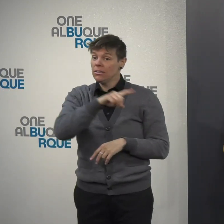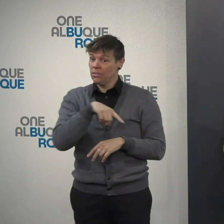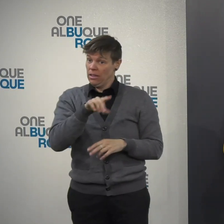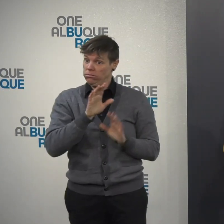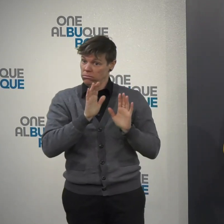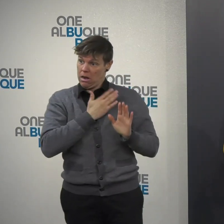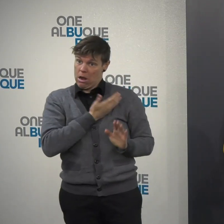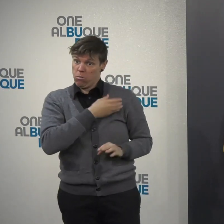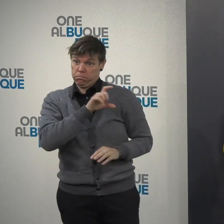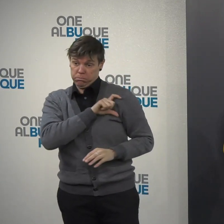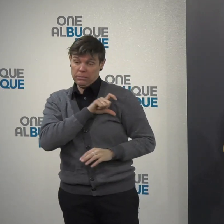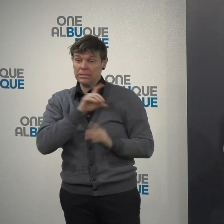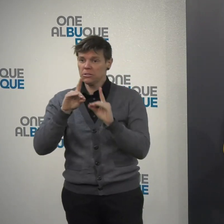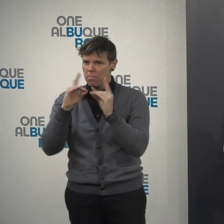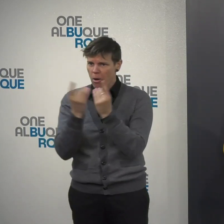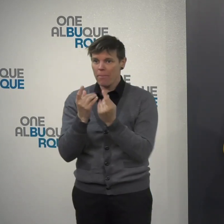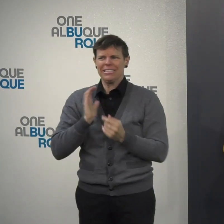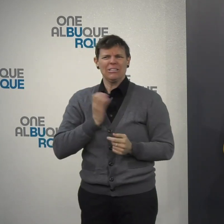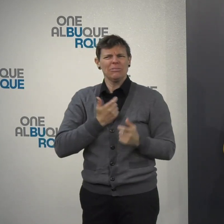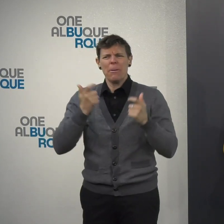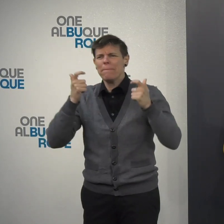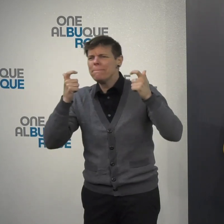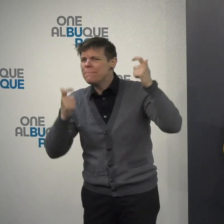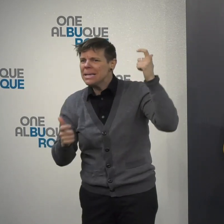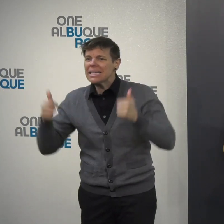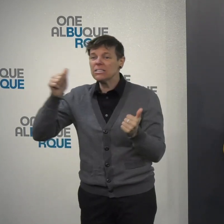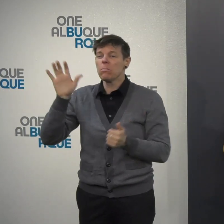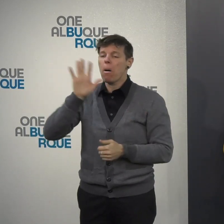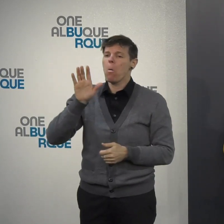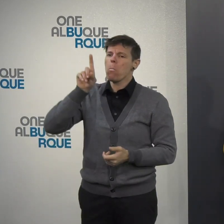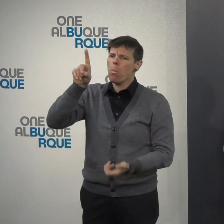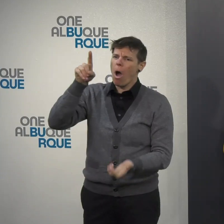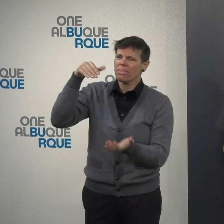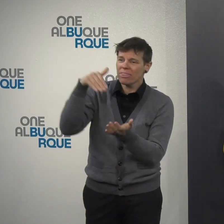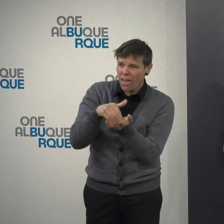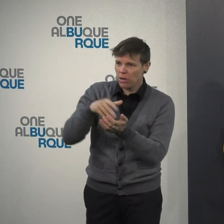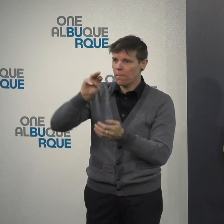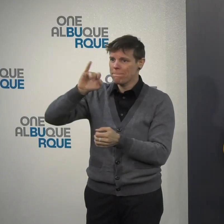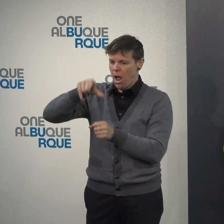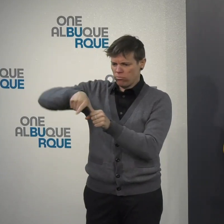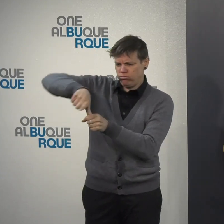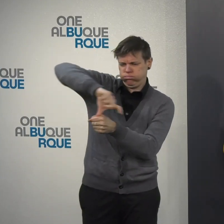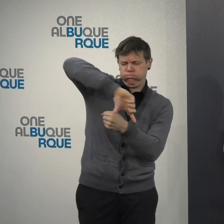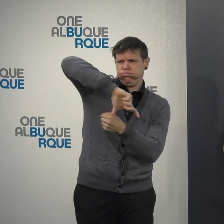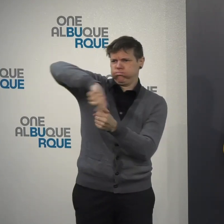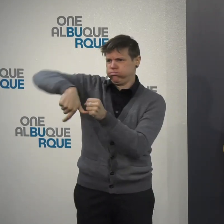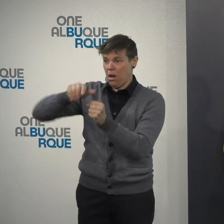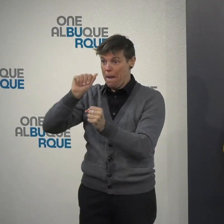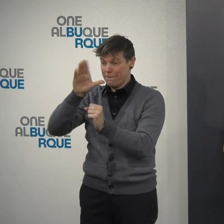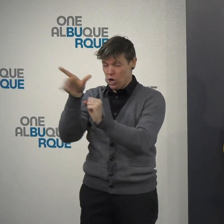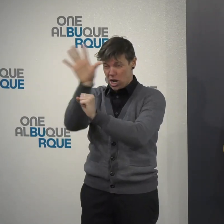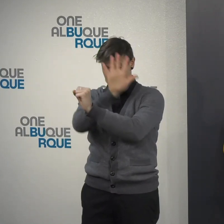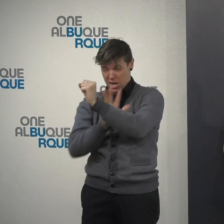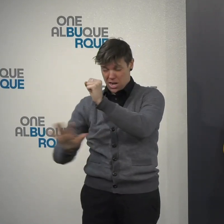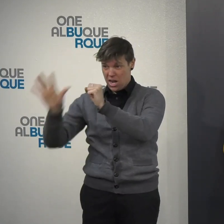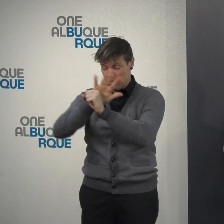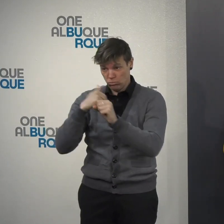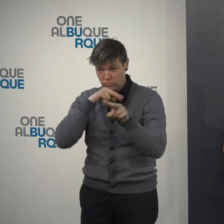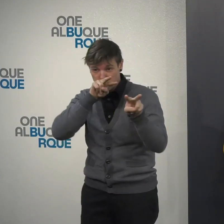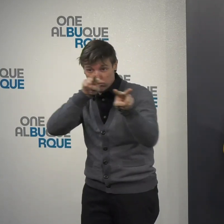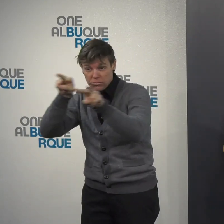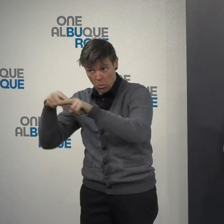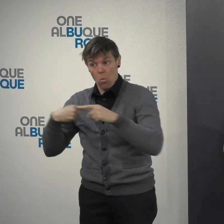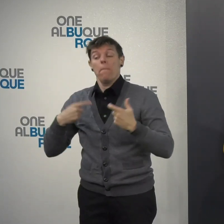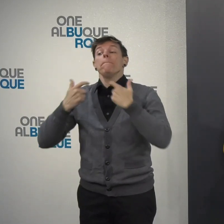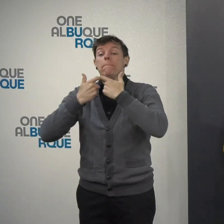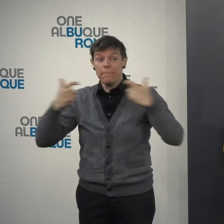So our police force has to deal with everything that comes with being a regional urban capital, and that is even more so